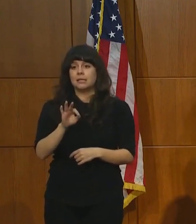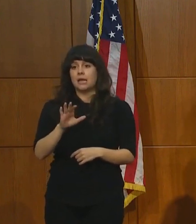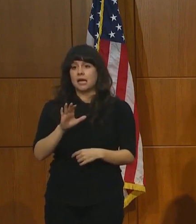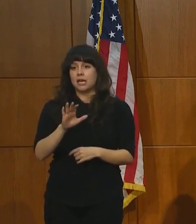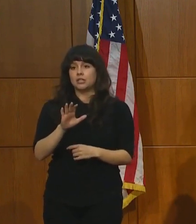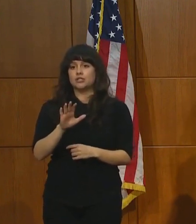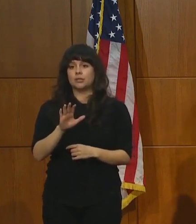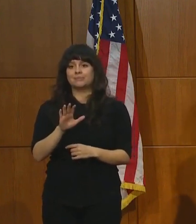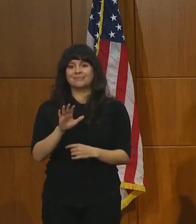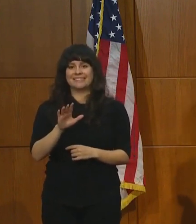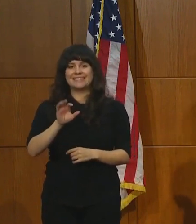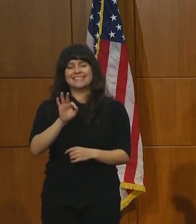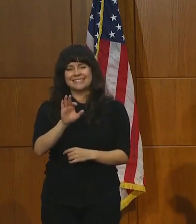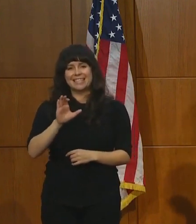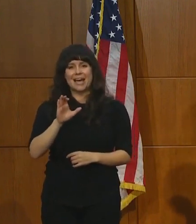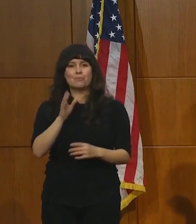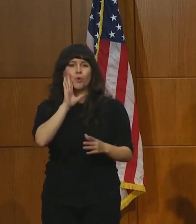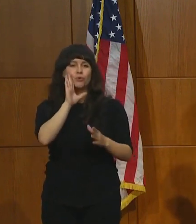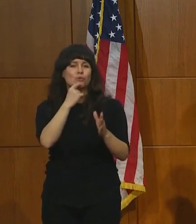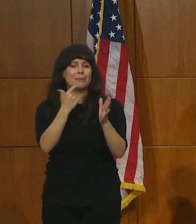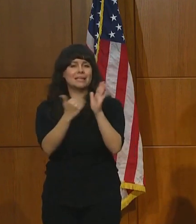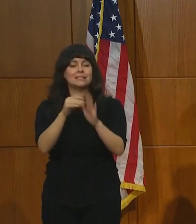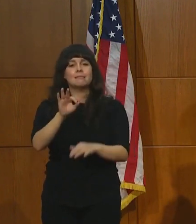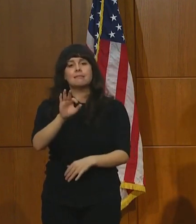938,559, let me repeat that,